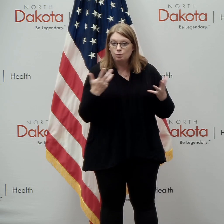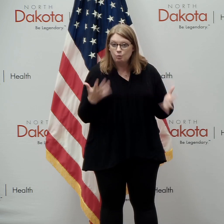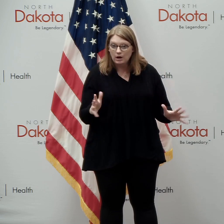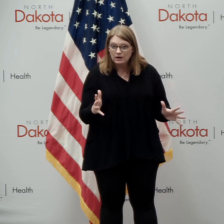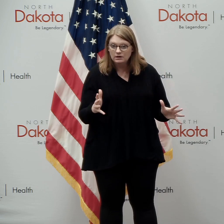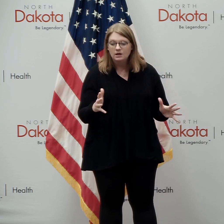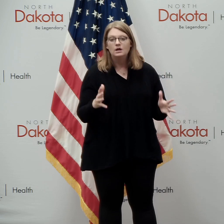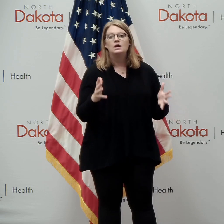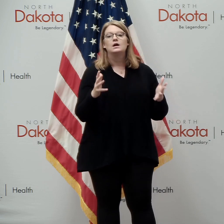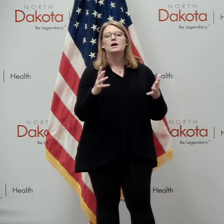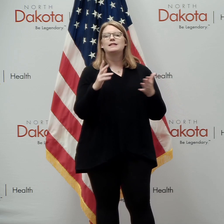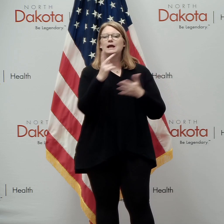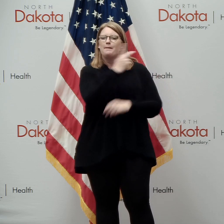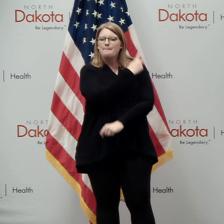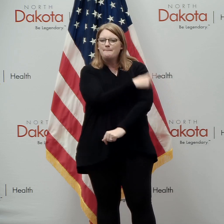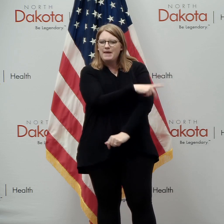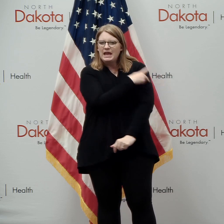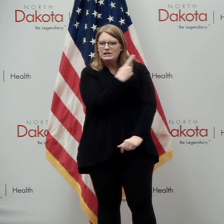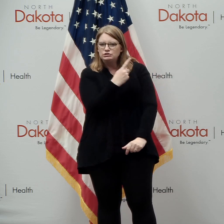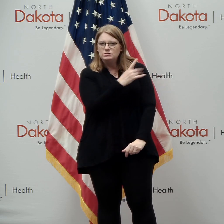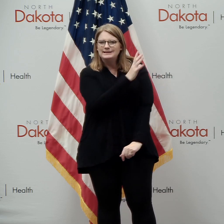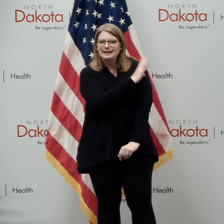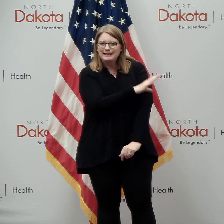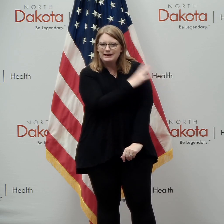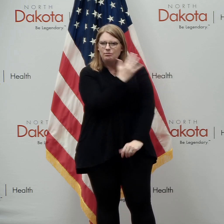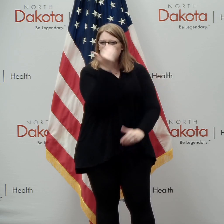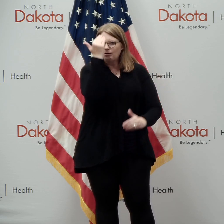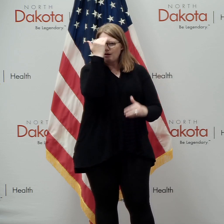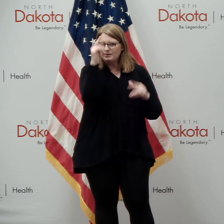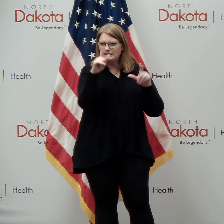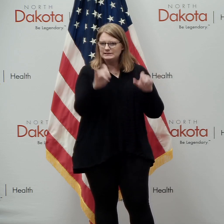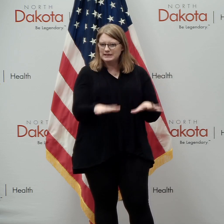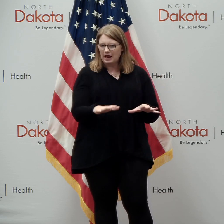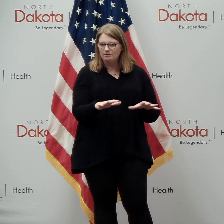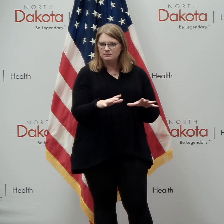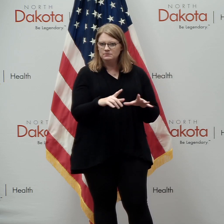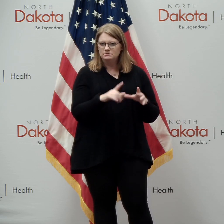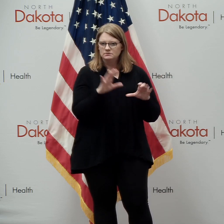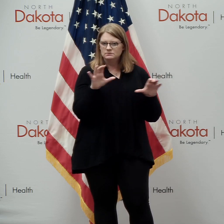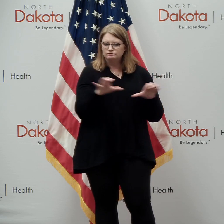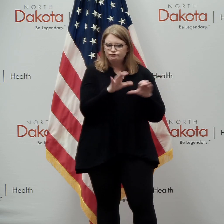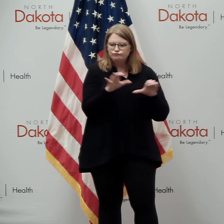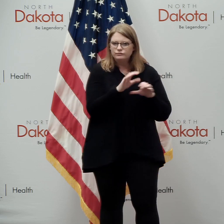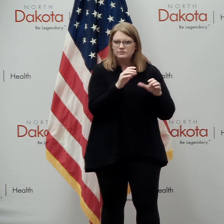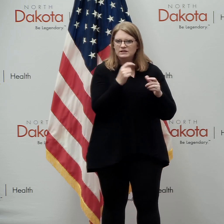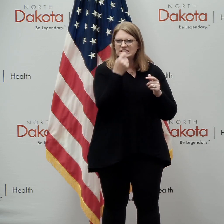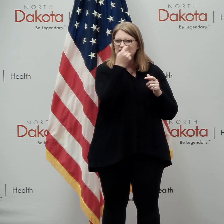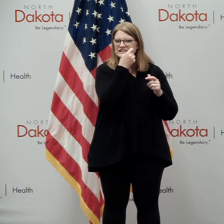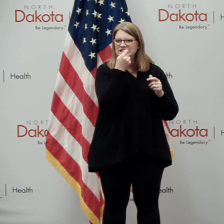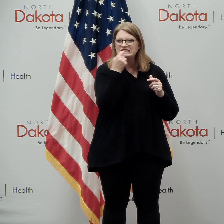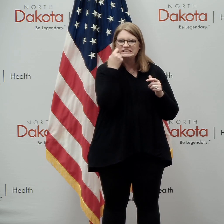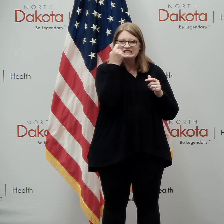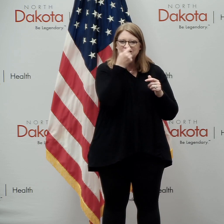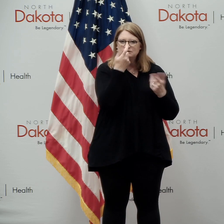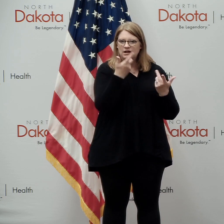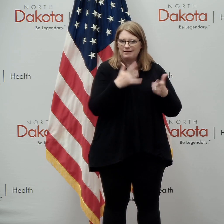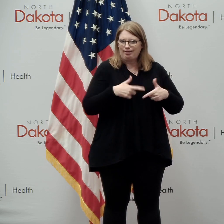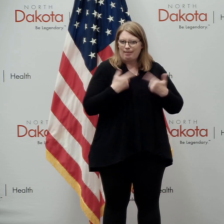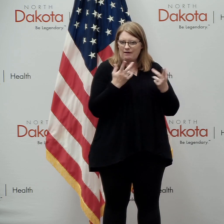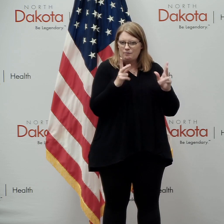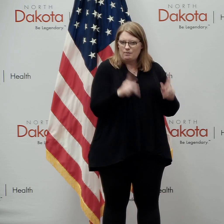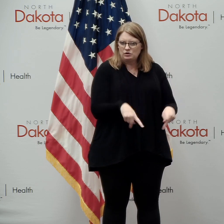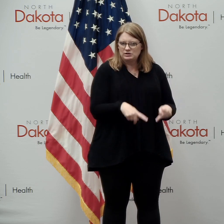a patient-based clinical competency exam by performing a periodontal exam on a live